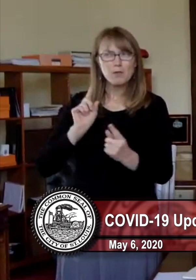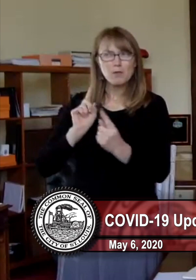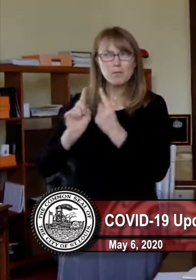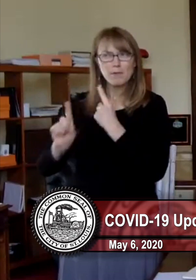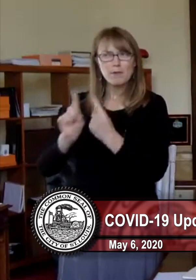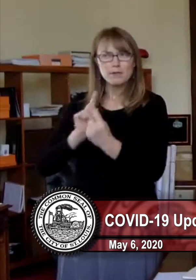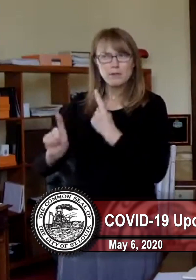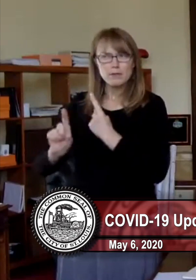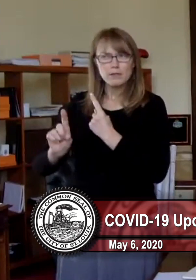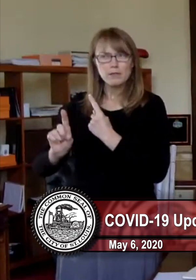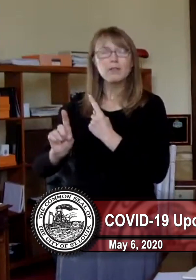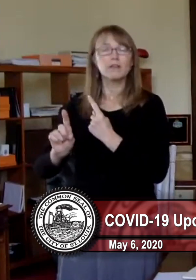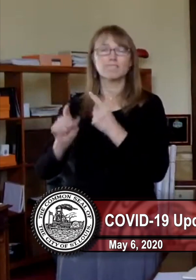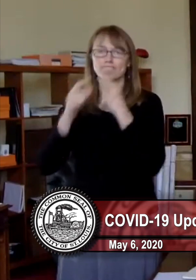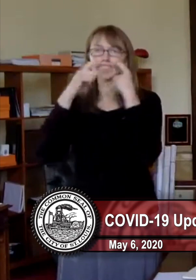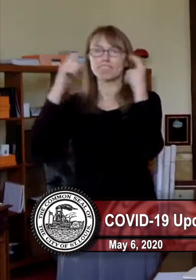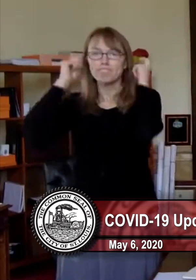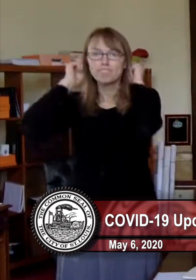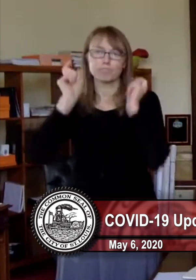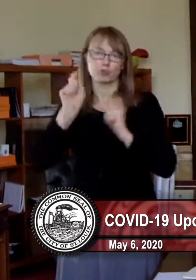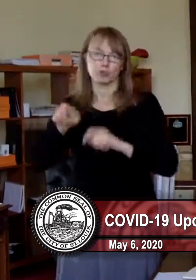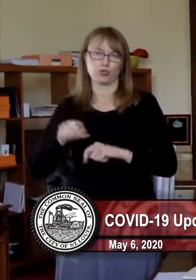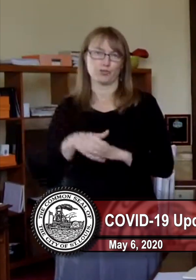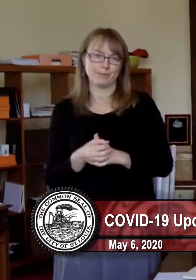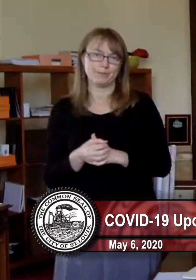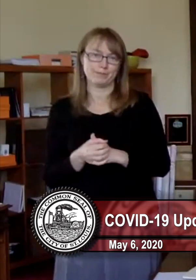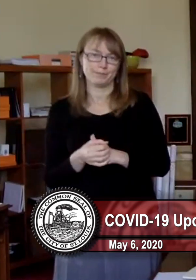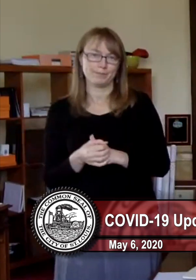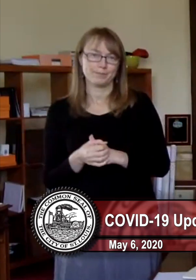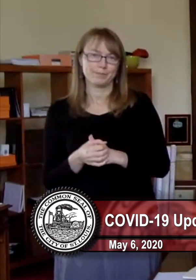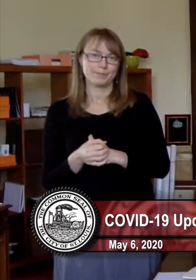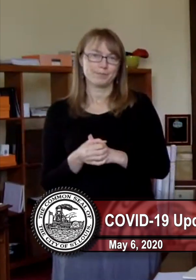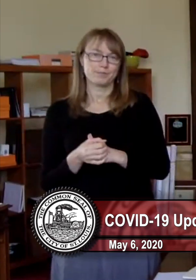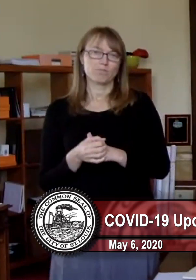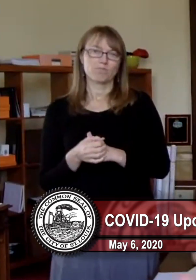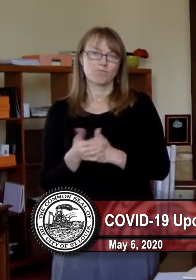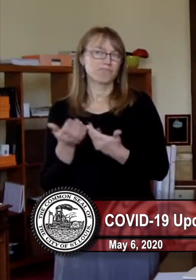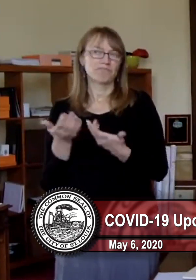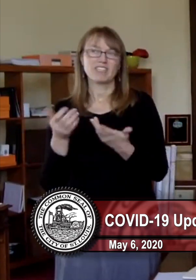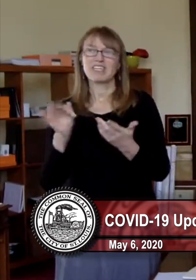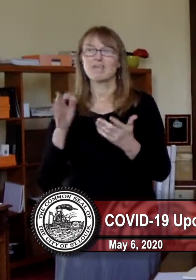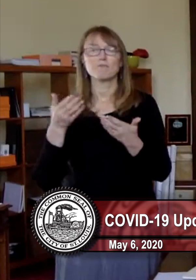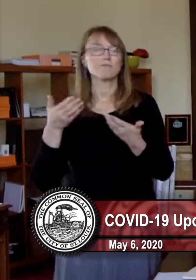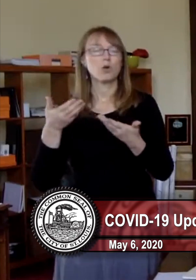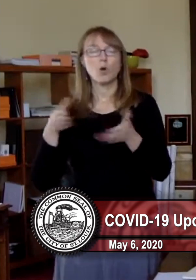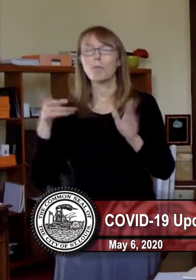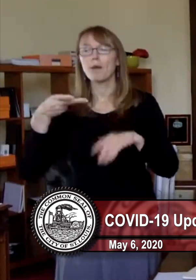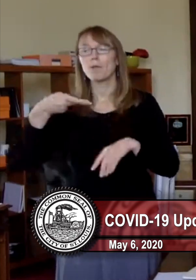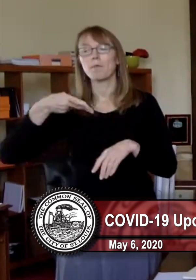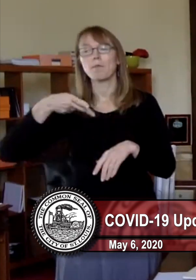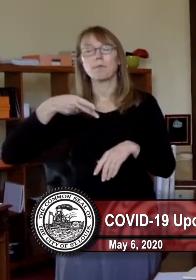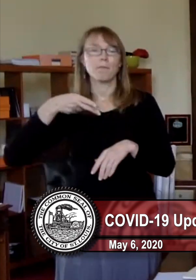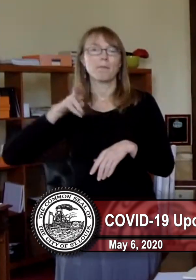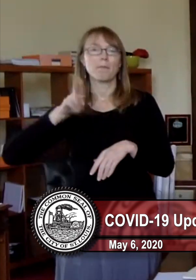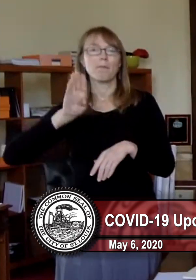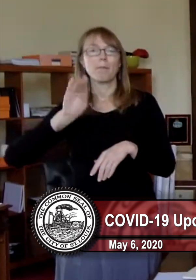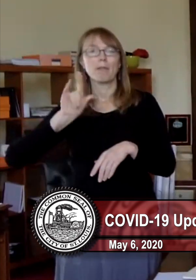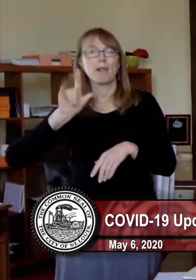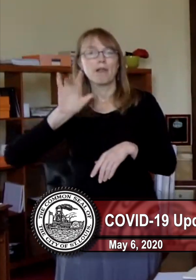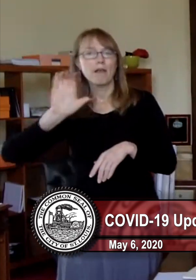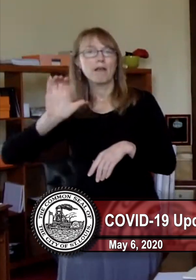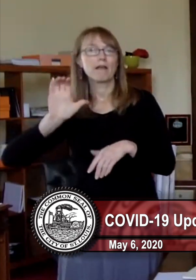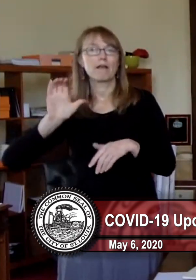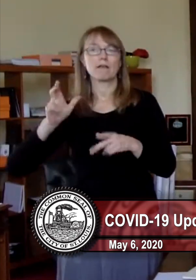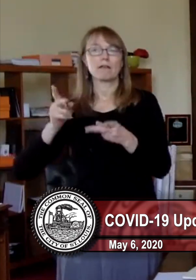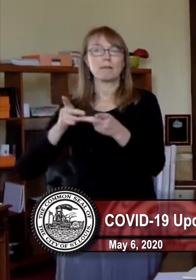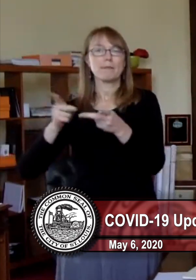there. But if you are out in an open public space where there might be quite a few people, you really